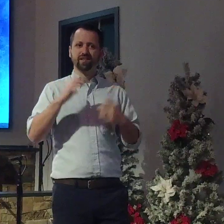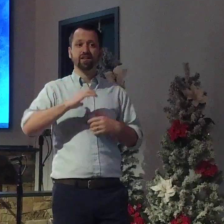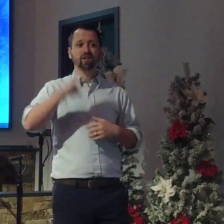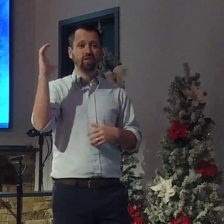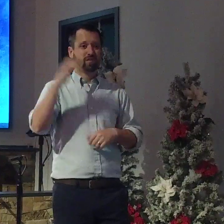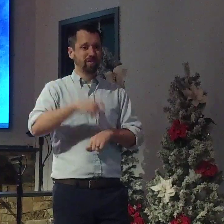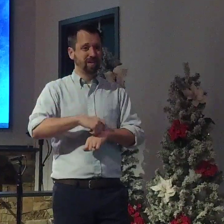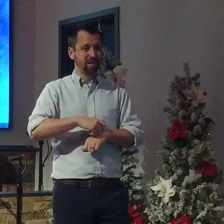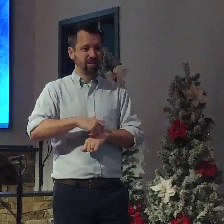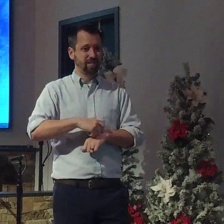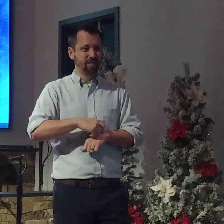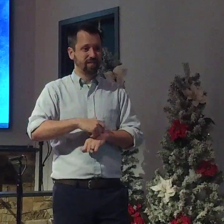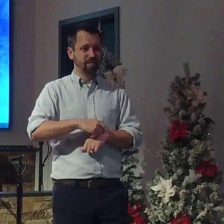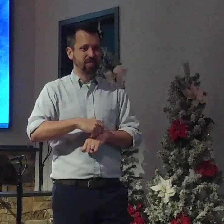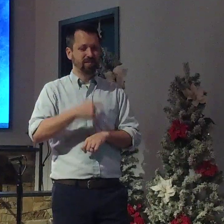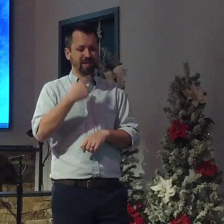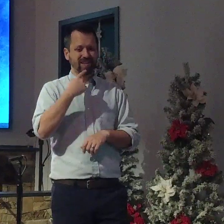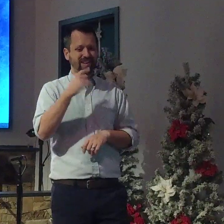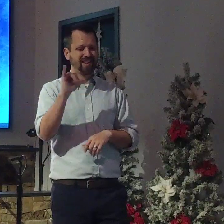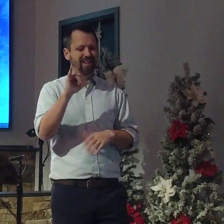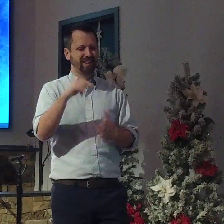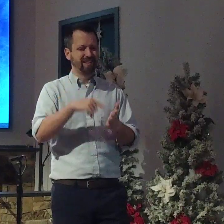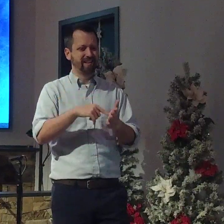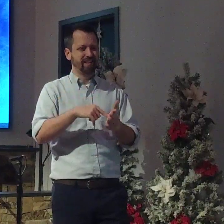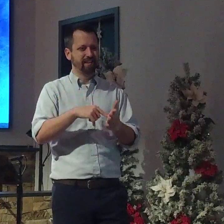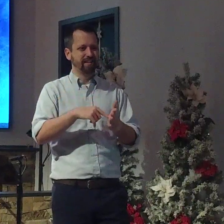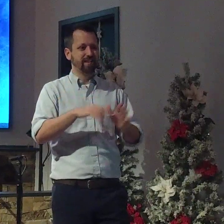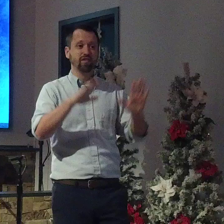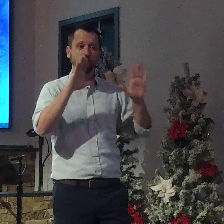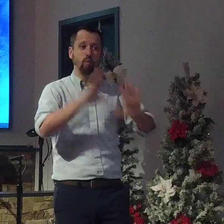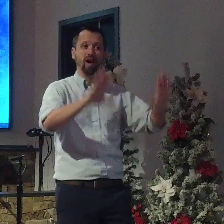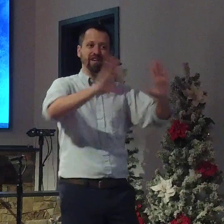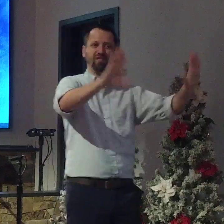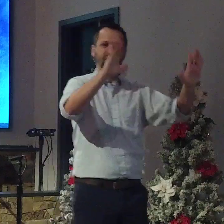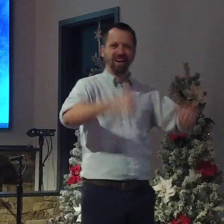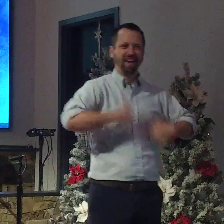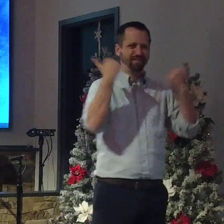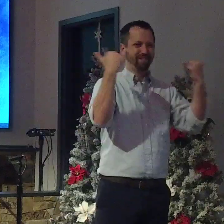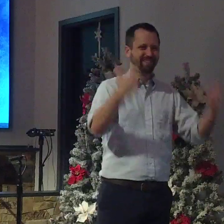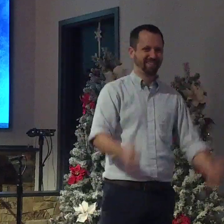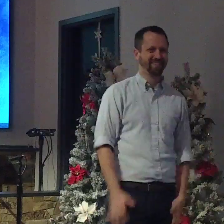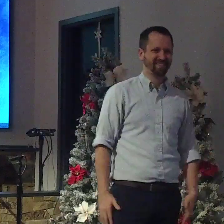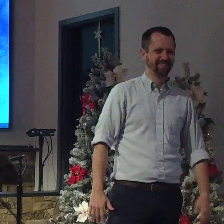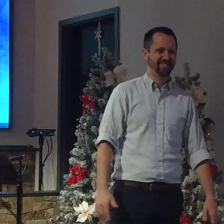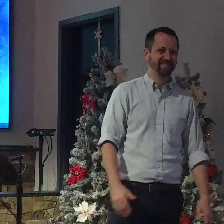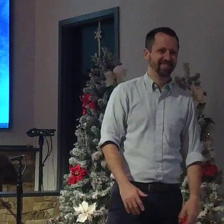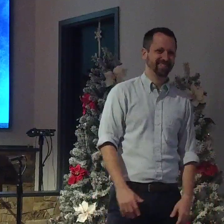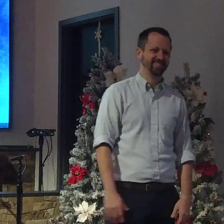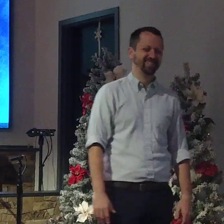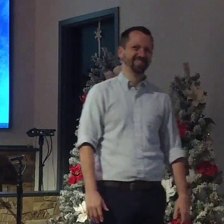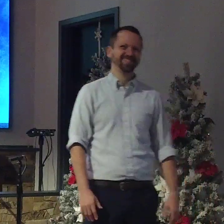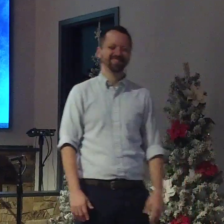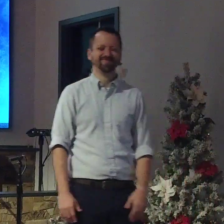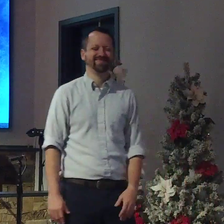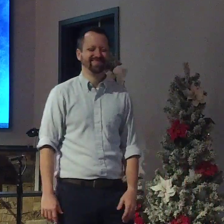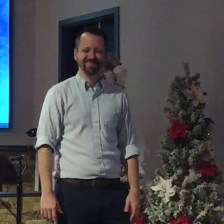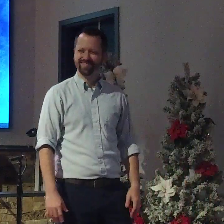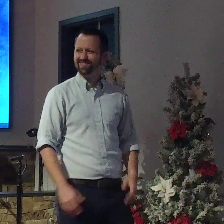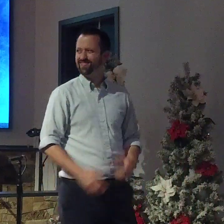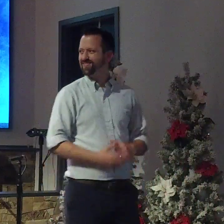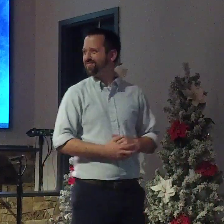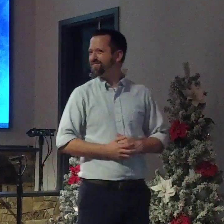we are incapable of doing ourselves. And that's to save us from our sin. And that's why we call it being